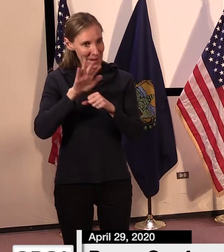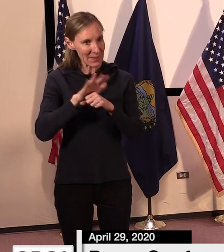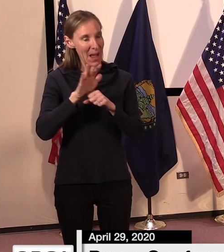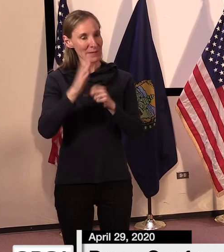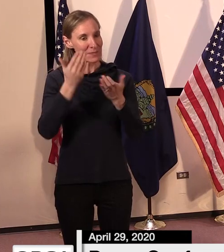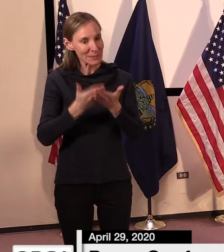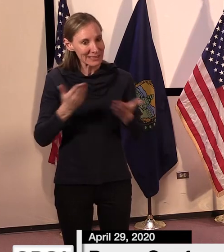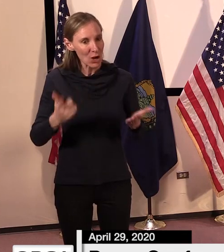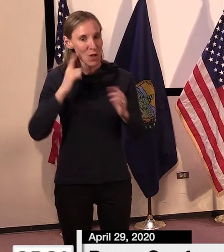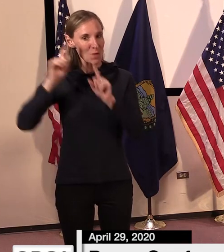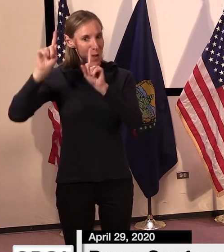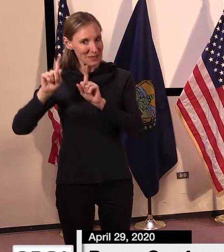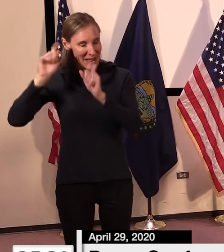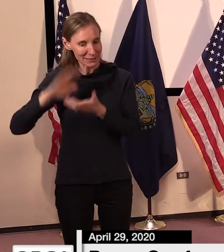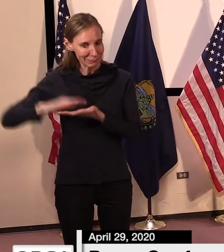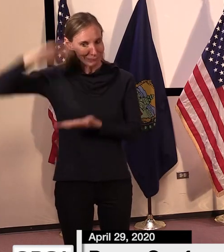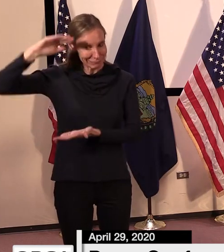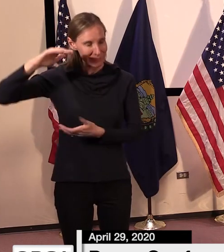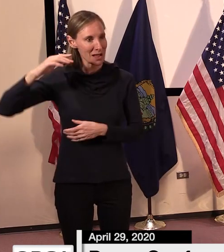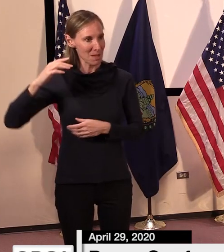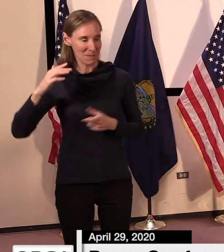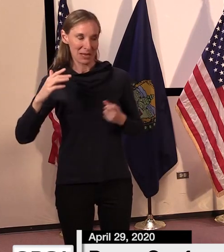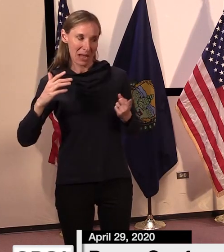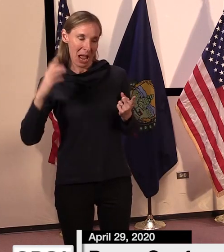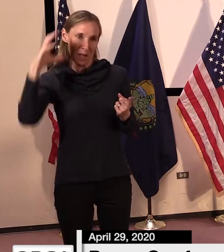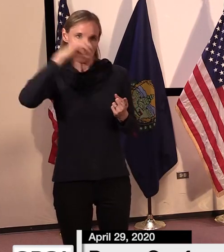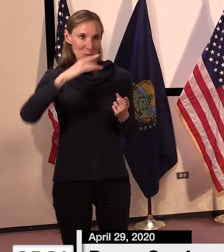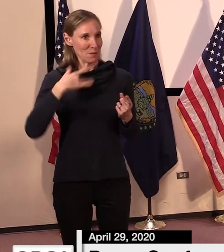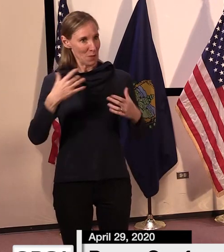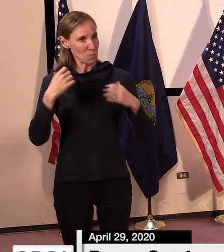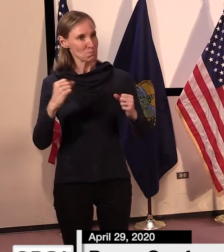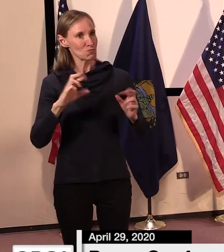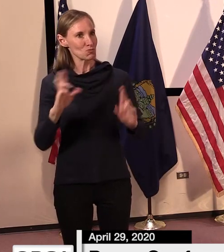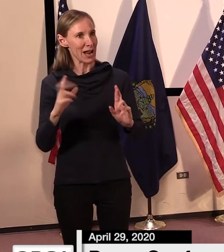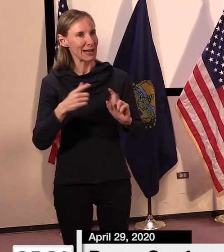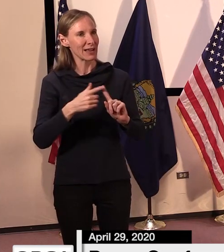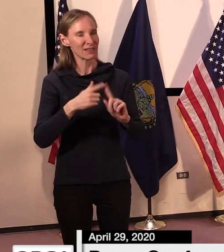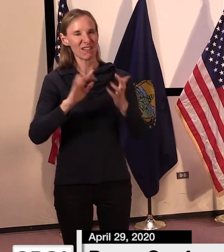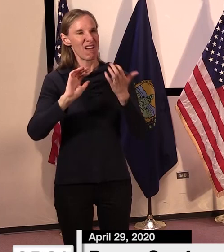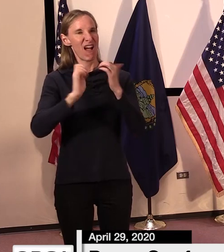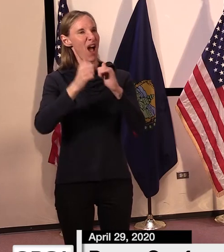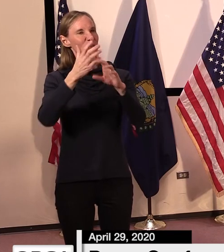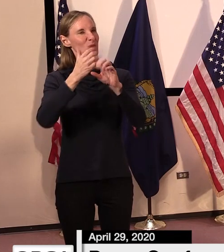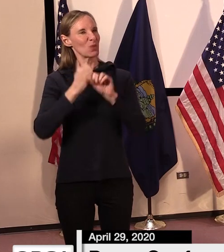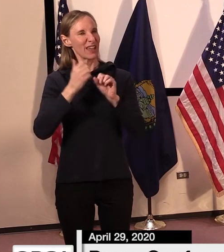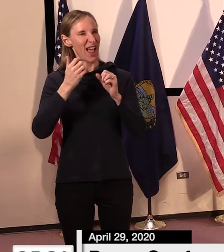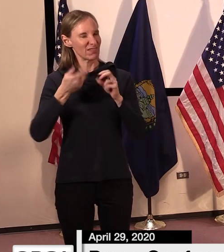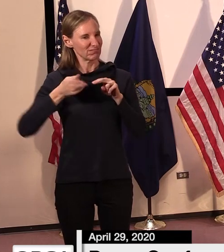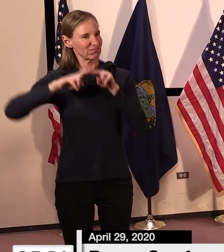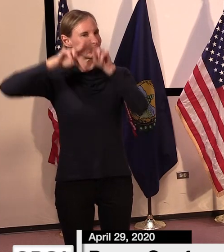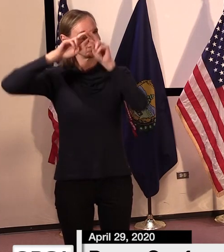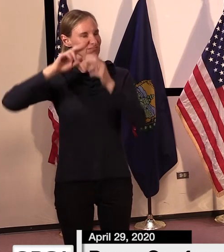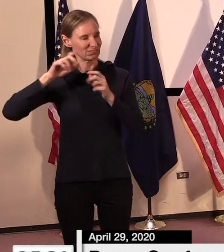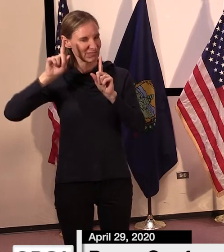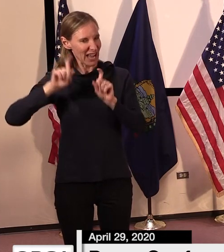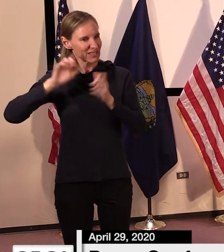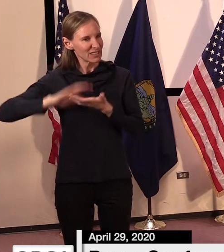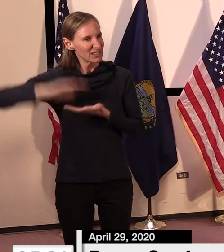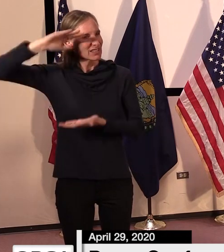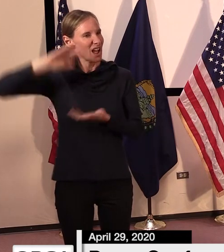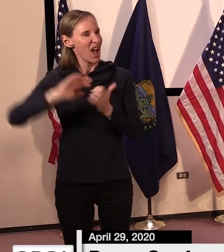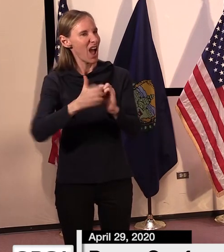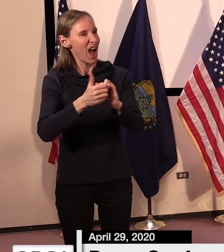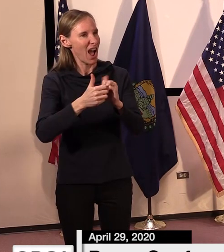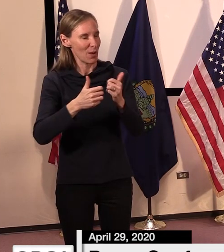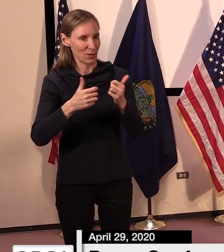probably pretty confident because you guys plan to roll this out. And how did this increased testing capacity come about? I would imagine it's probably too early for it